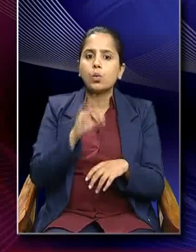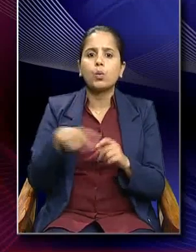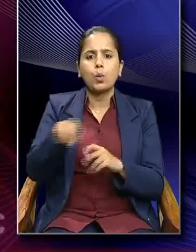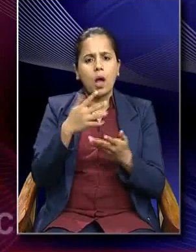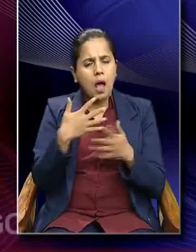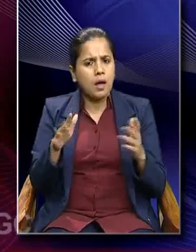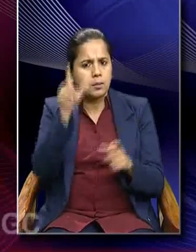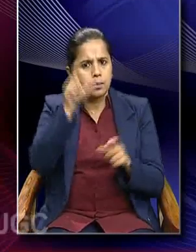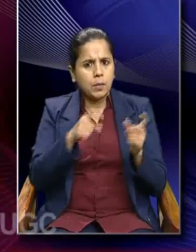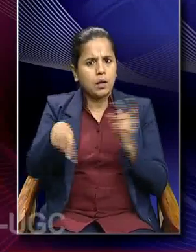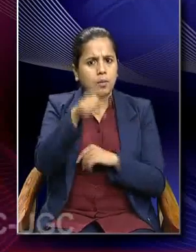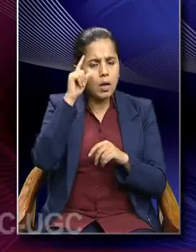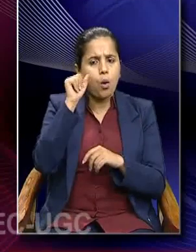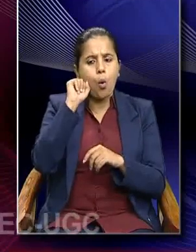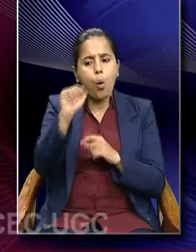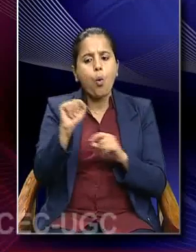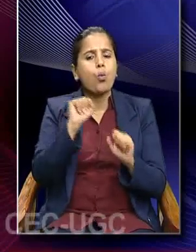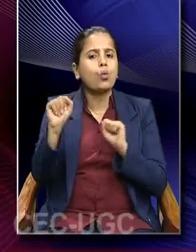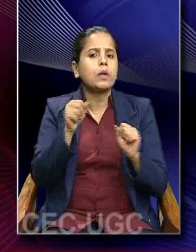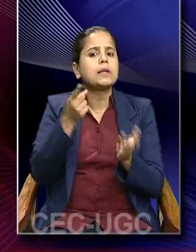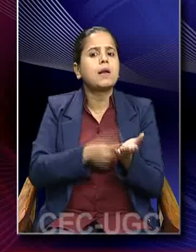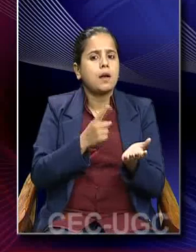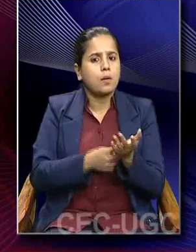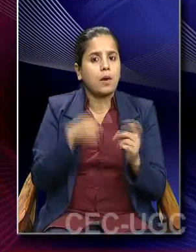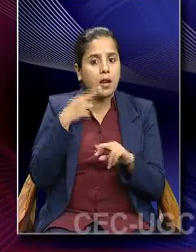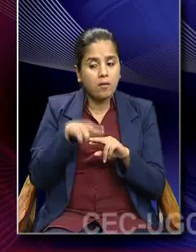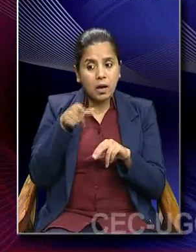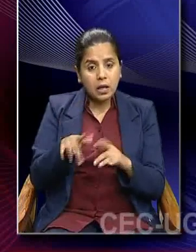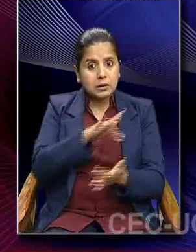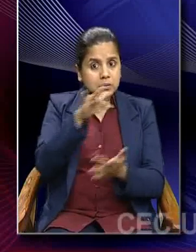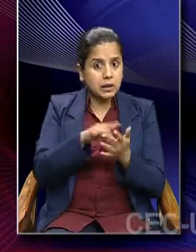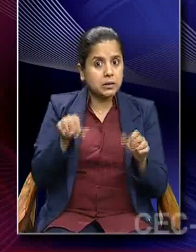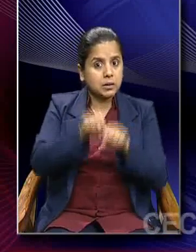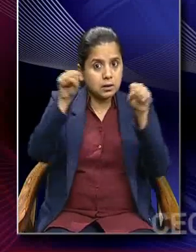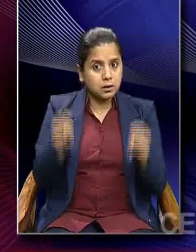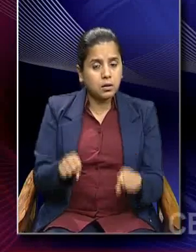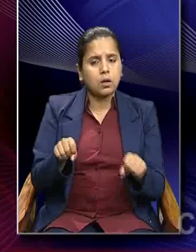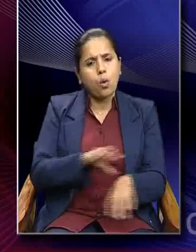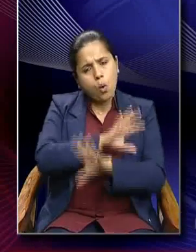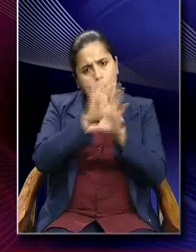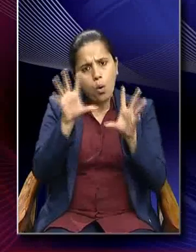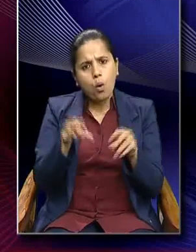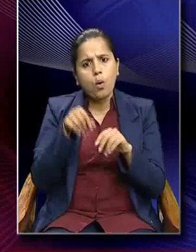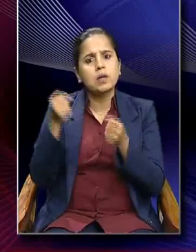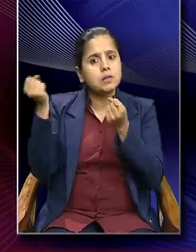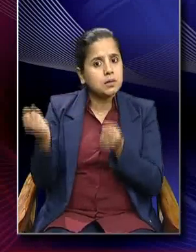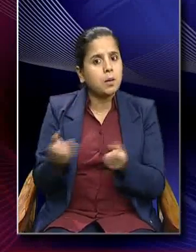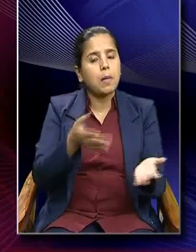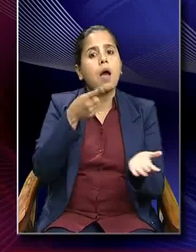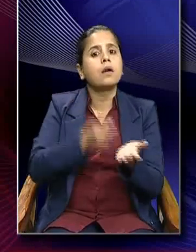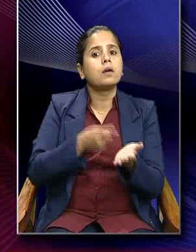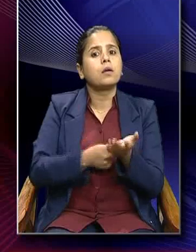and every individual's demand if it is a centralized system, because the entire supply and demand is